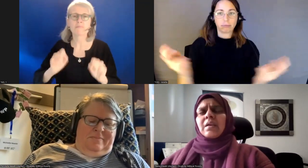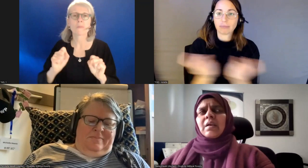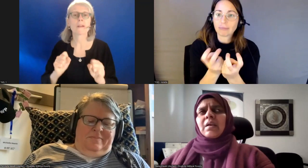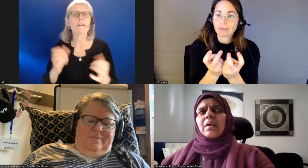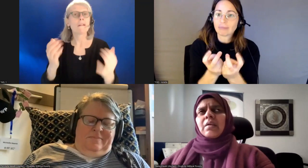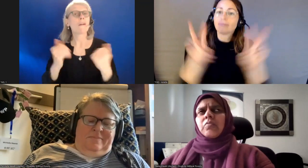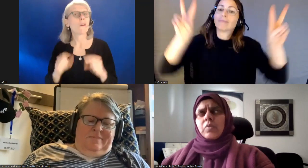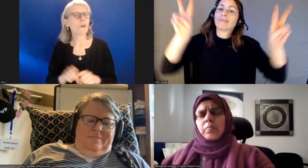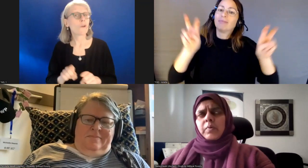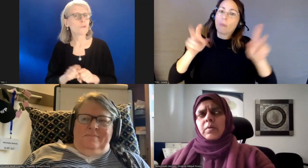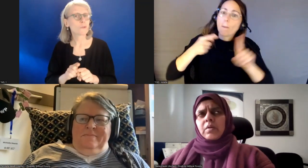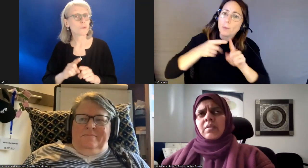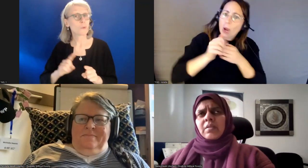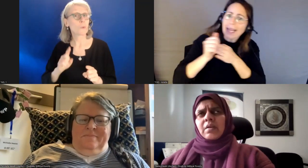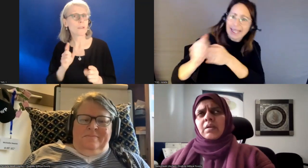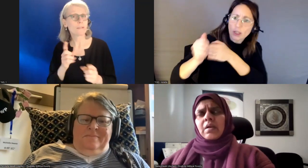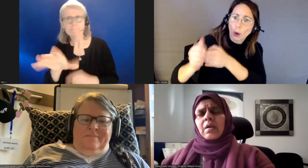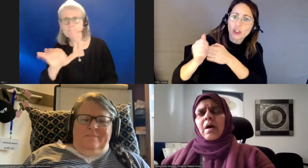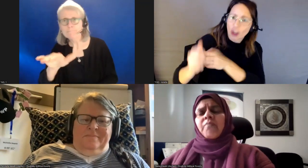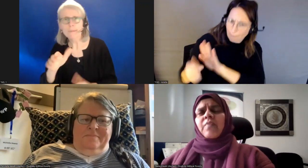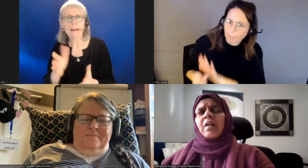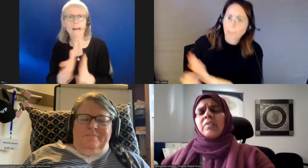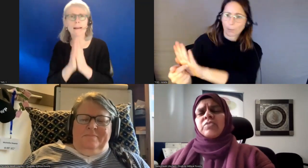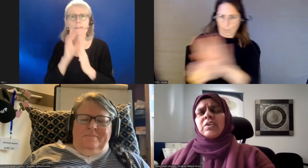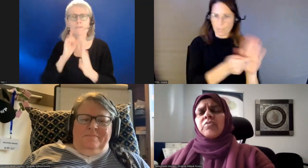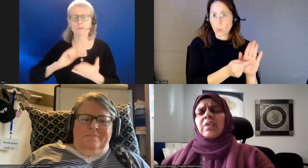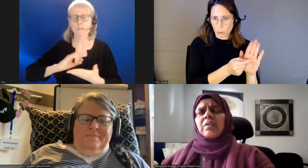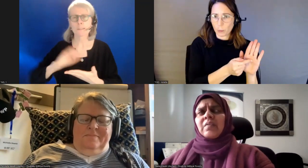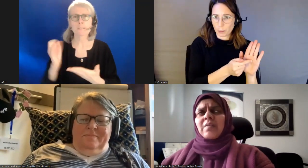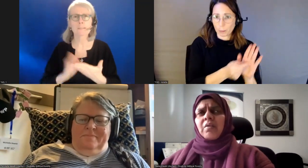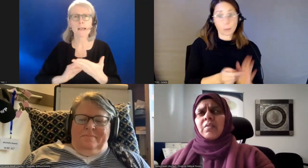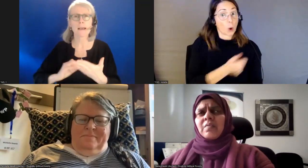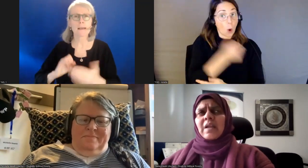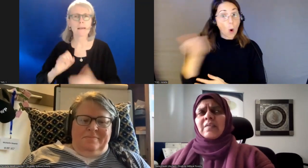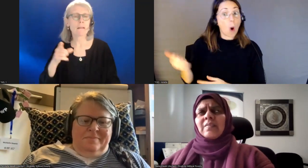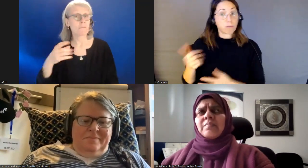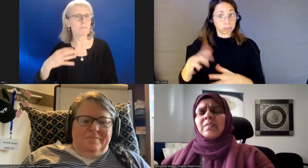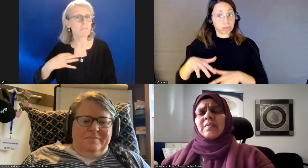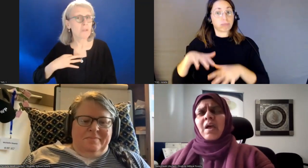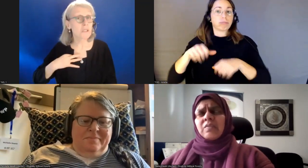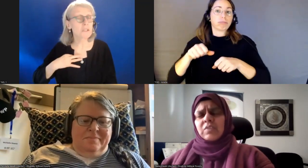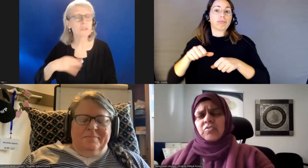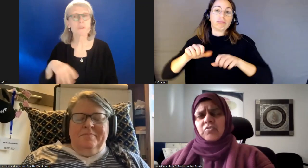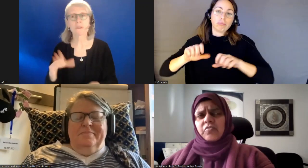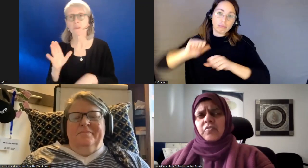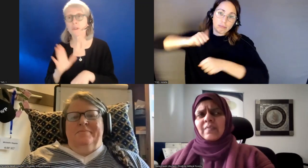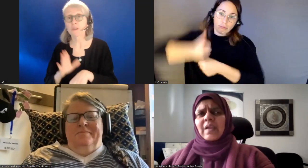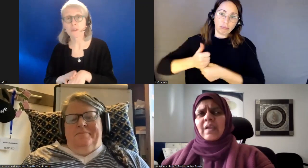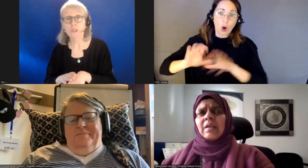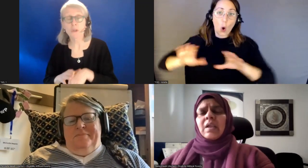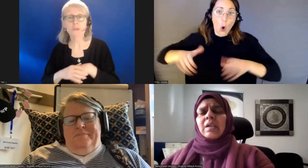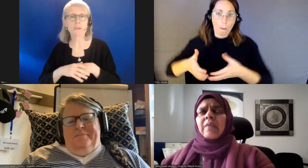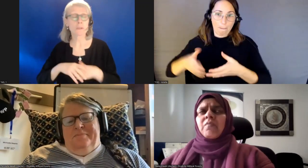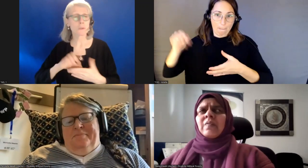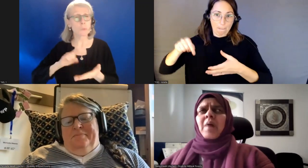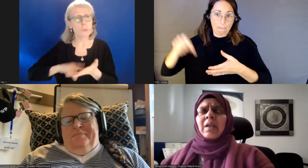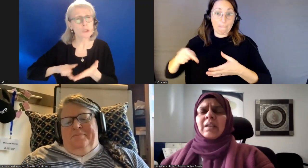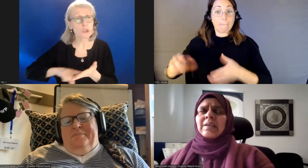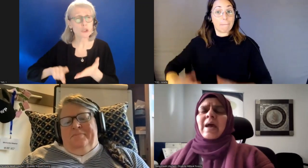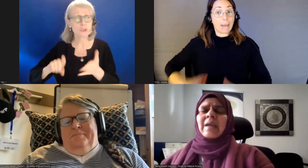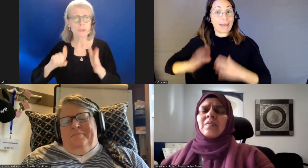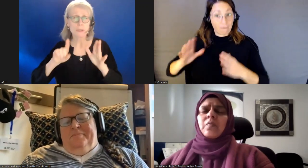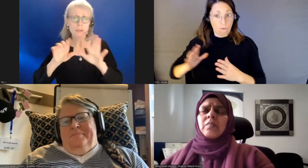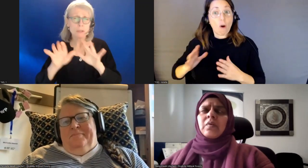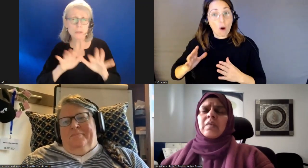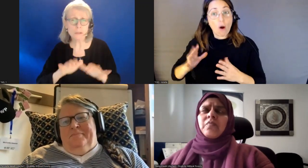design group of volunteers and consultants that did some design research for us and gave us